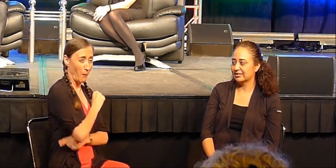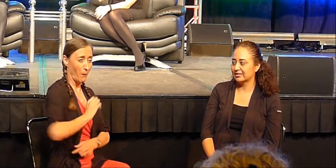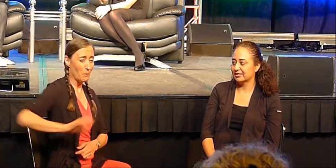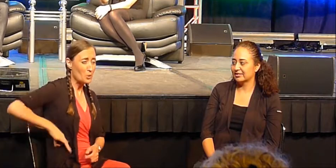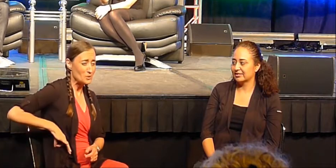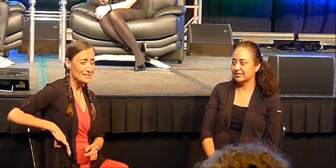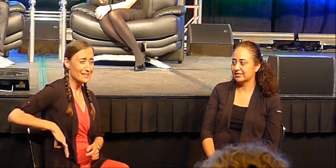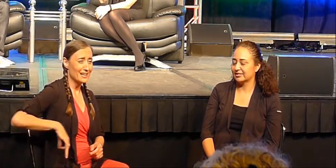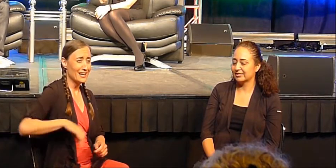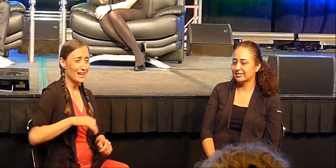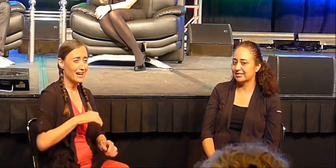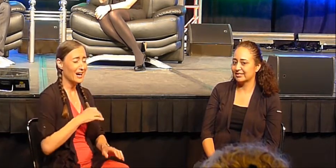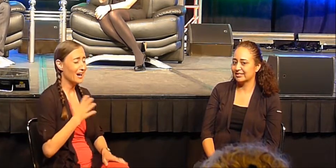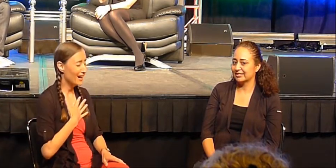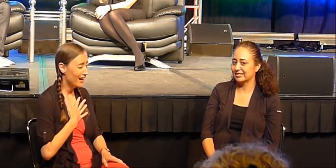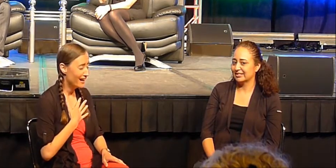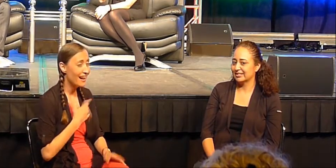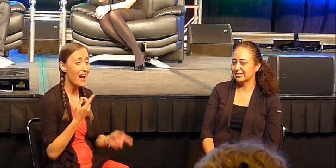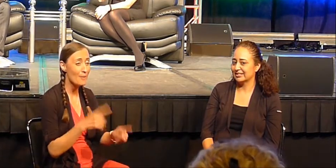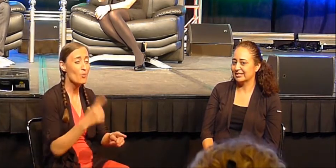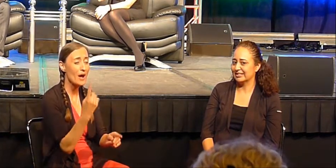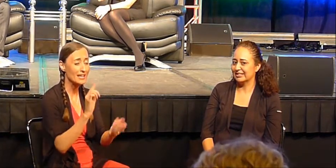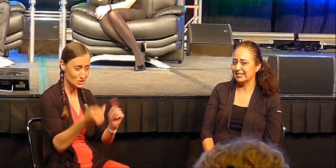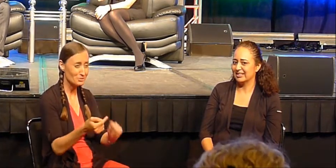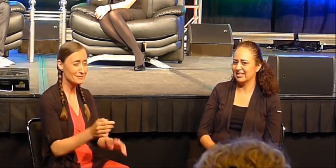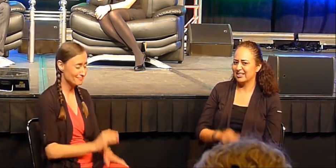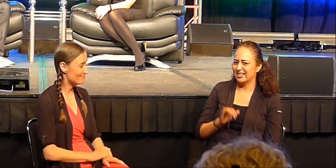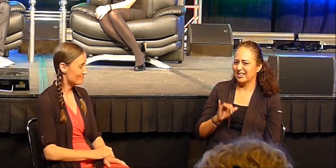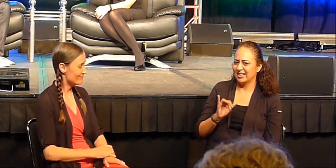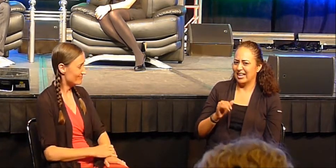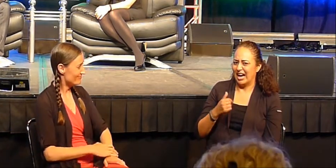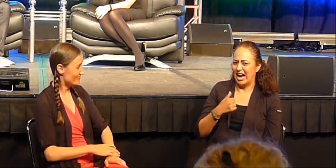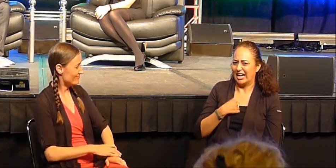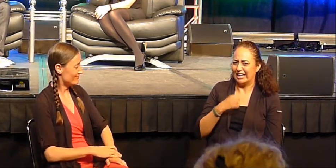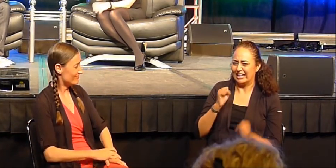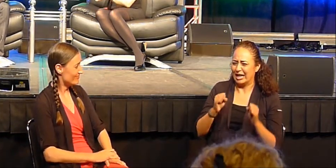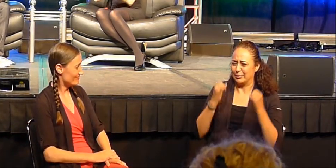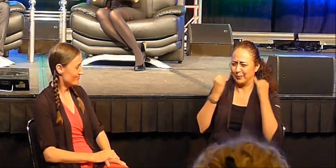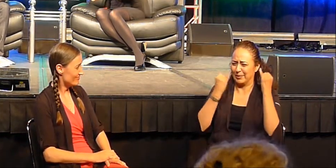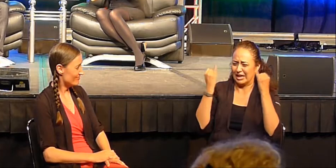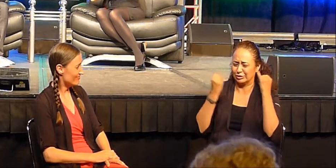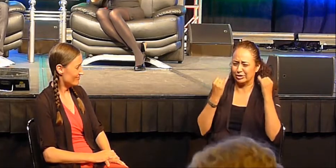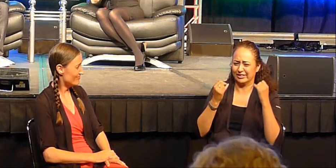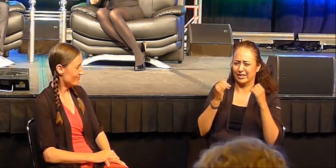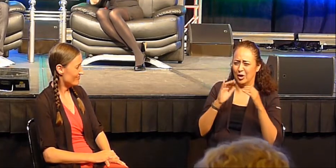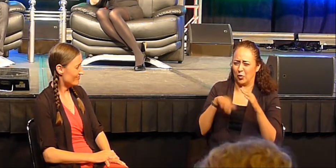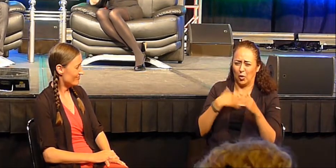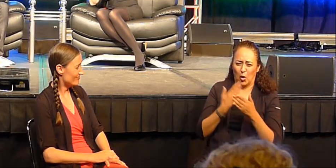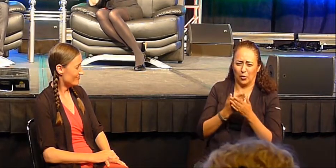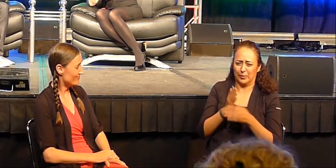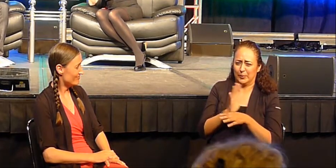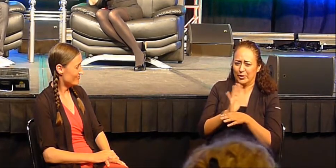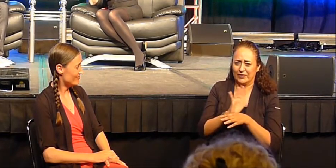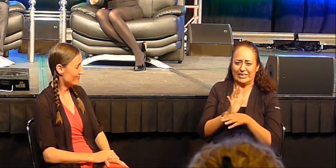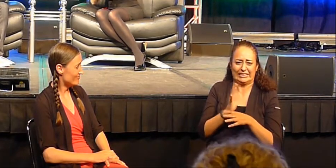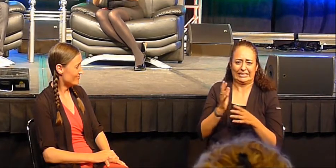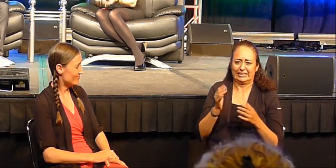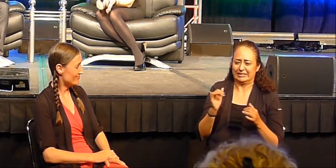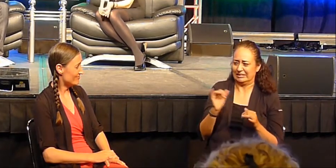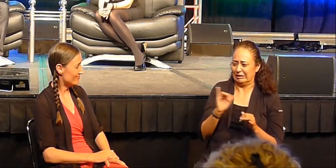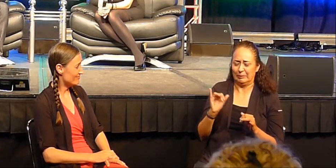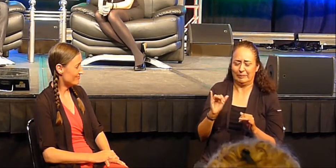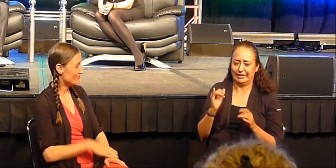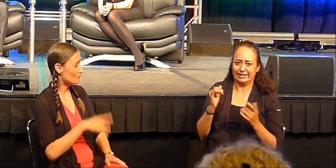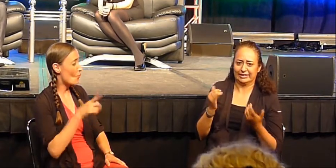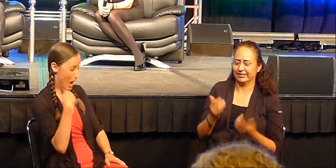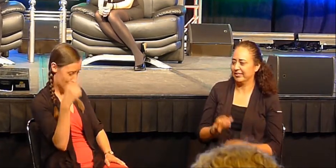So, that was the day we got. I can imagine the whole shoot was probably crazy. Yeah, just crazy. Let's take our first question. Right Sure. here.